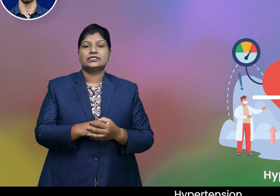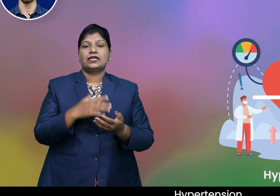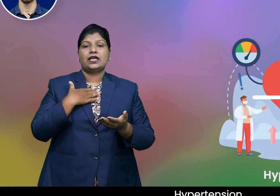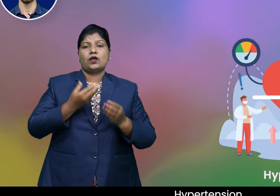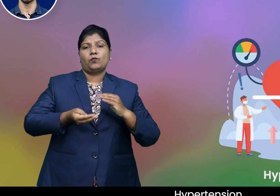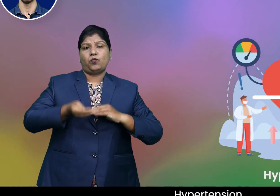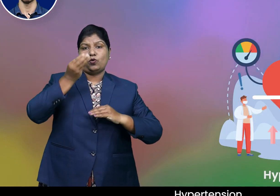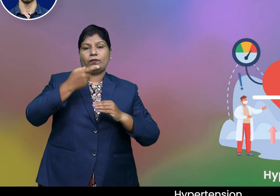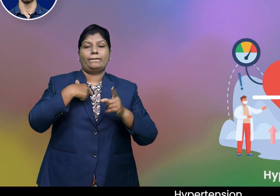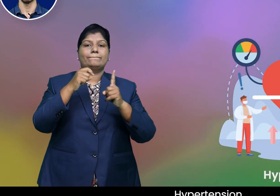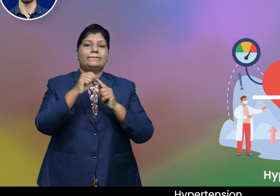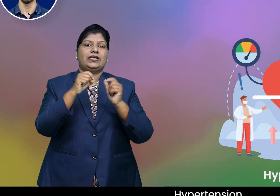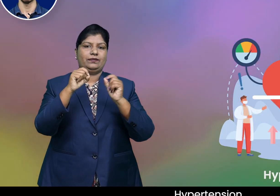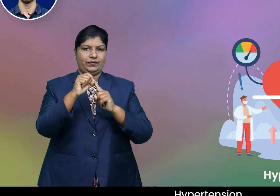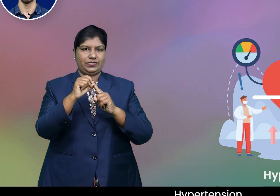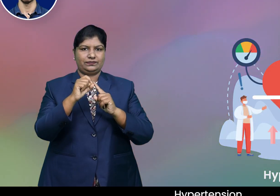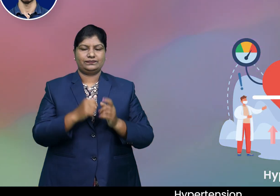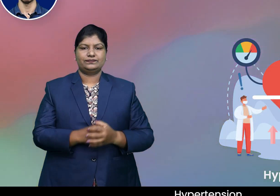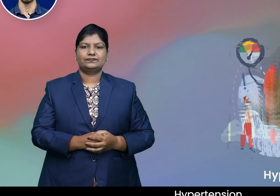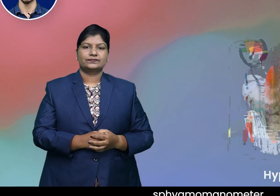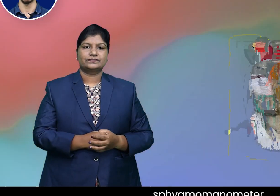hypertension,